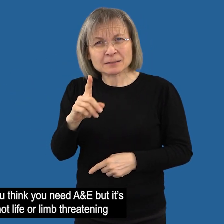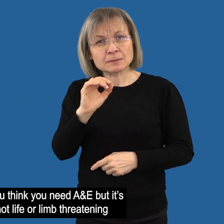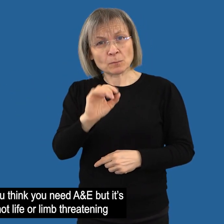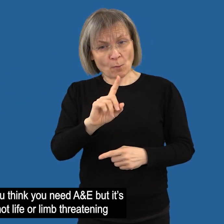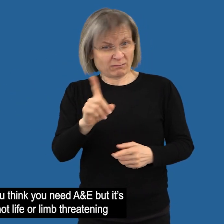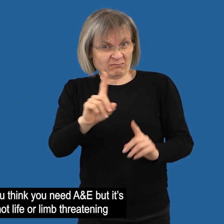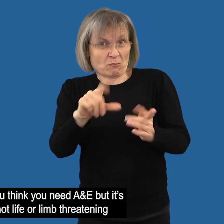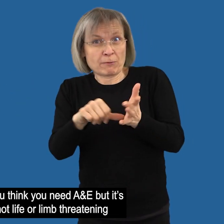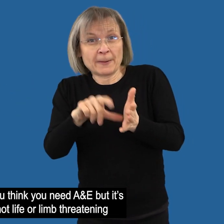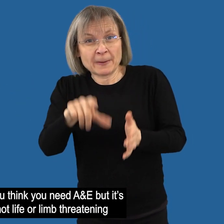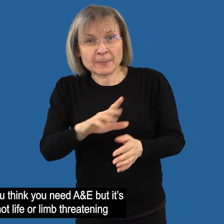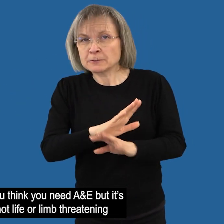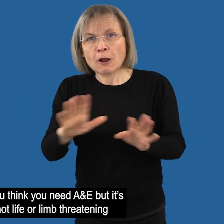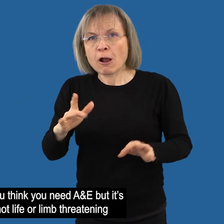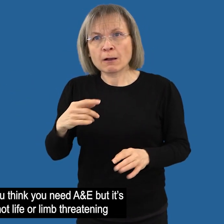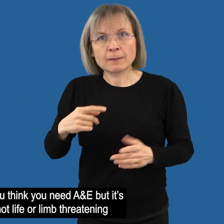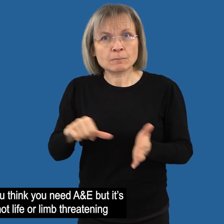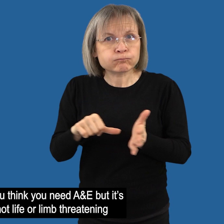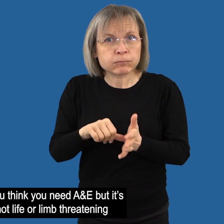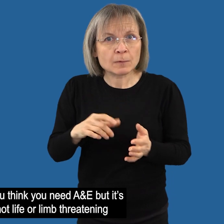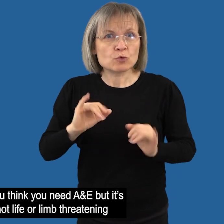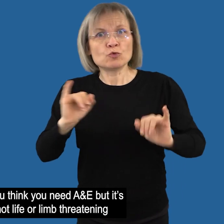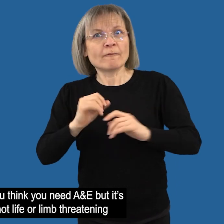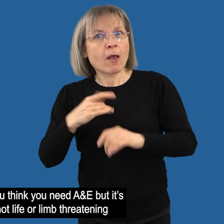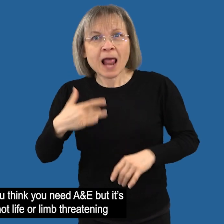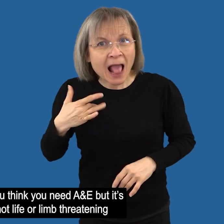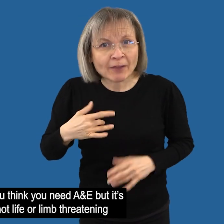You think you need A&E, but it's not life or limb threatening.